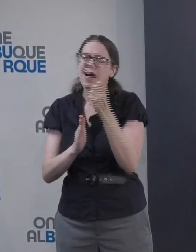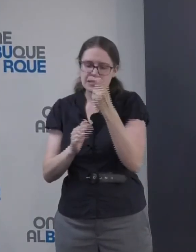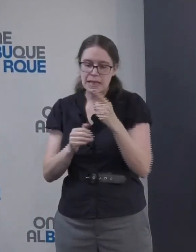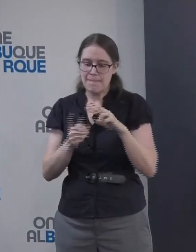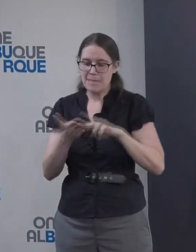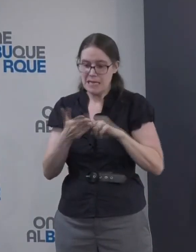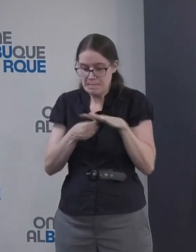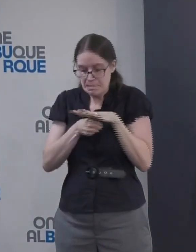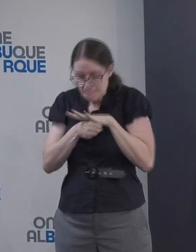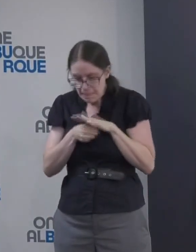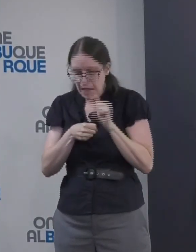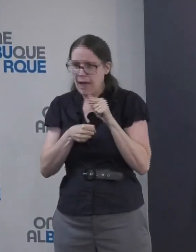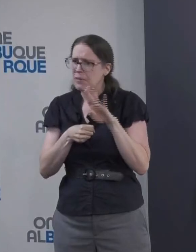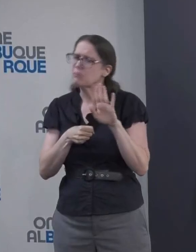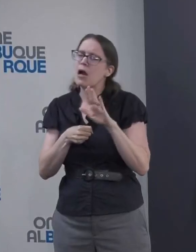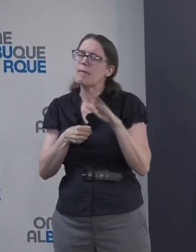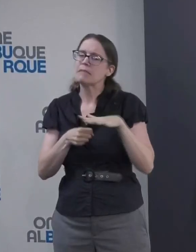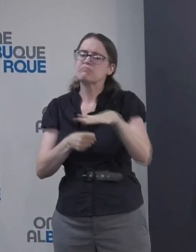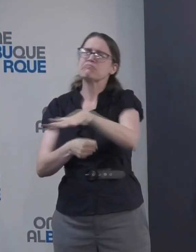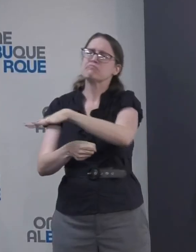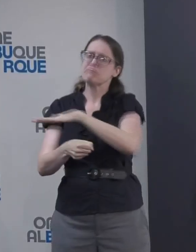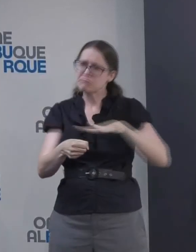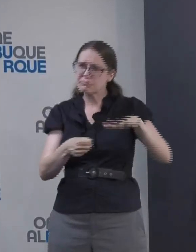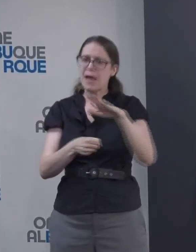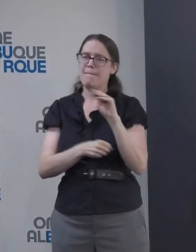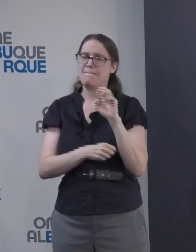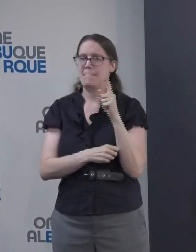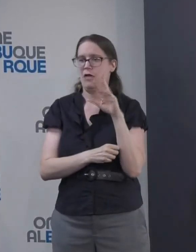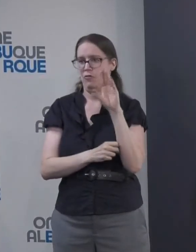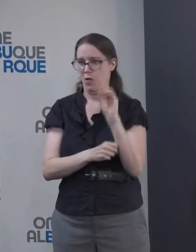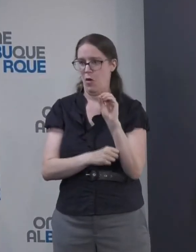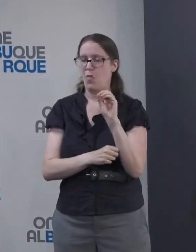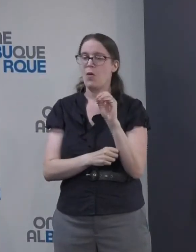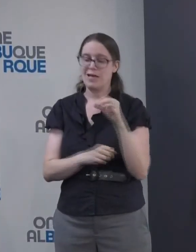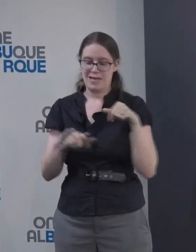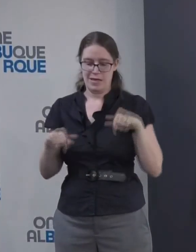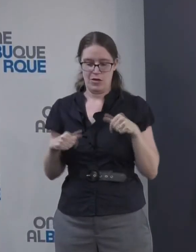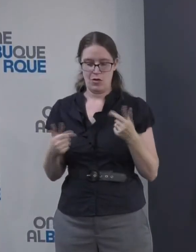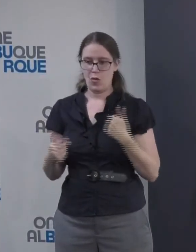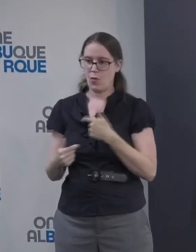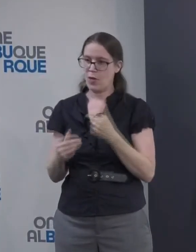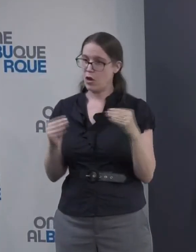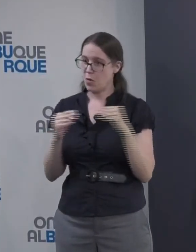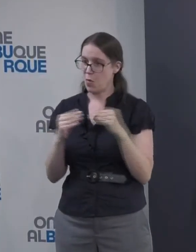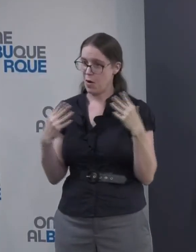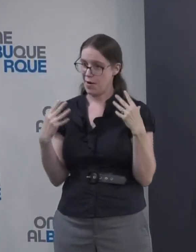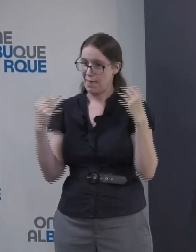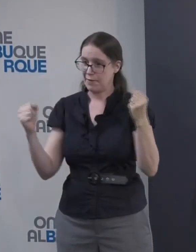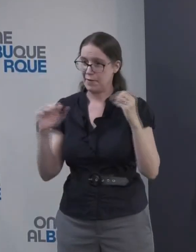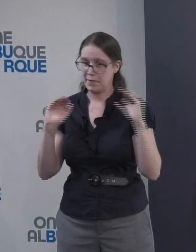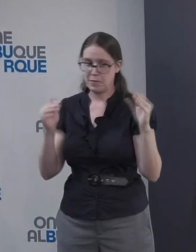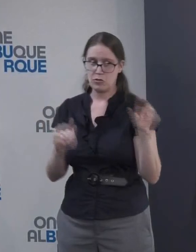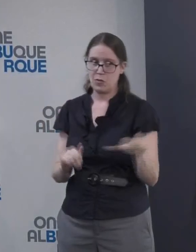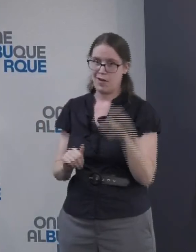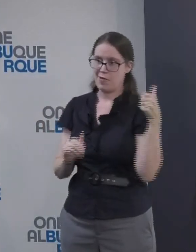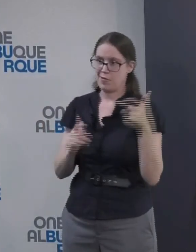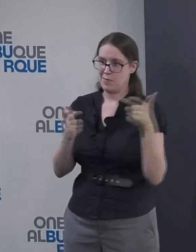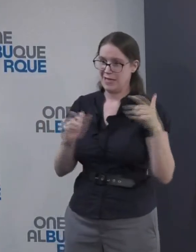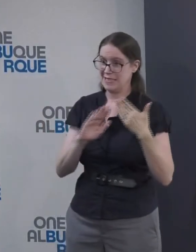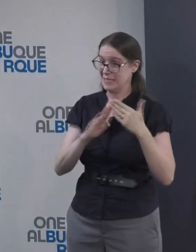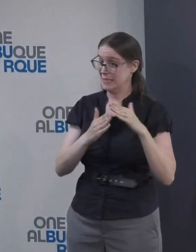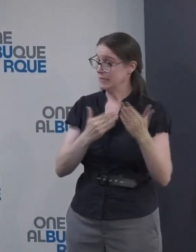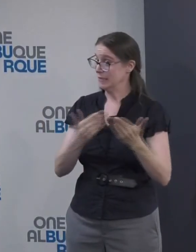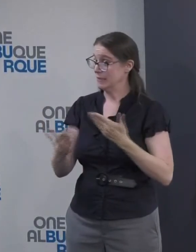metro Albuquerque. So we are a city that has shown that we are healthier than a lot of other big cities, even in a time of